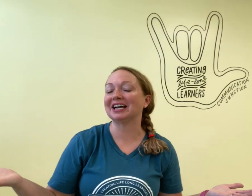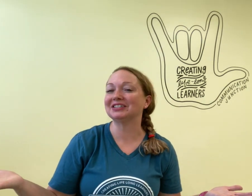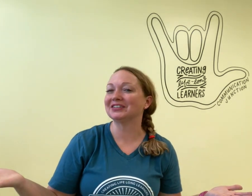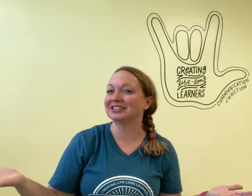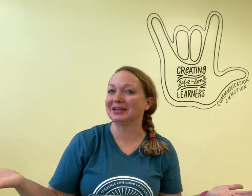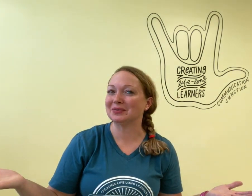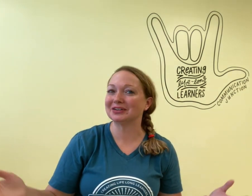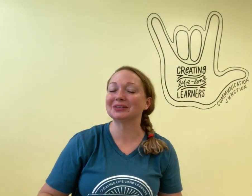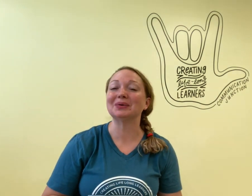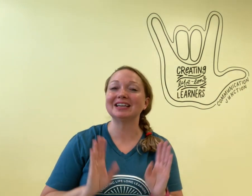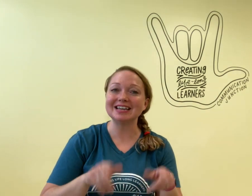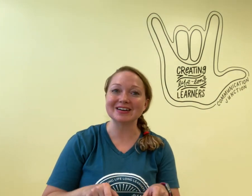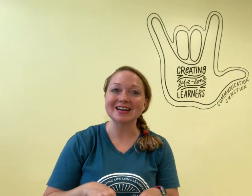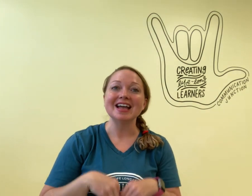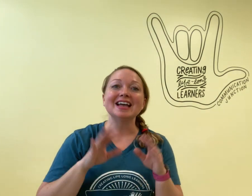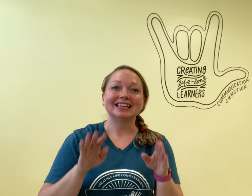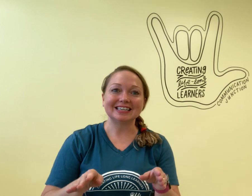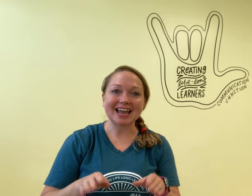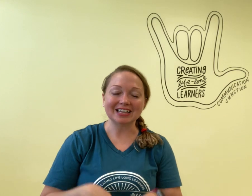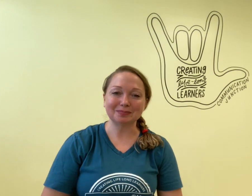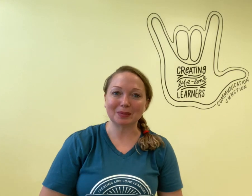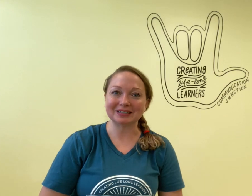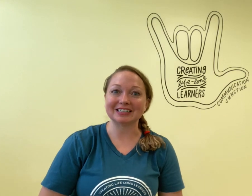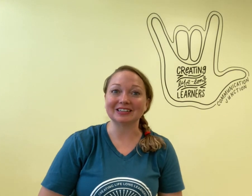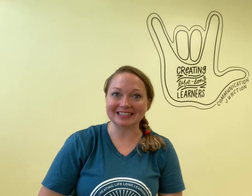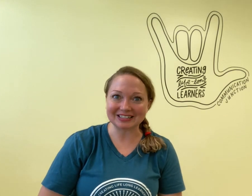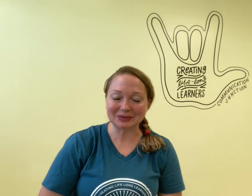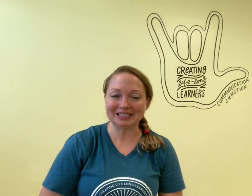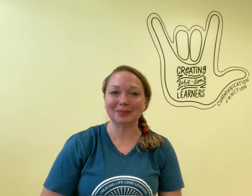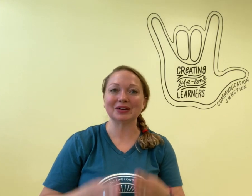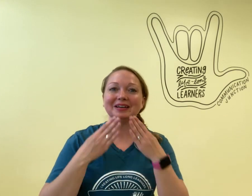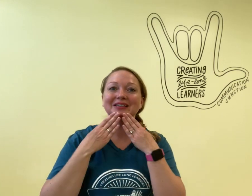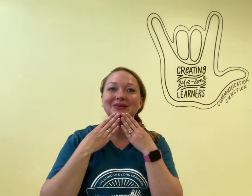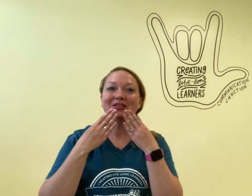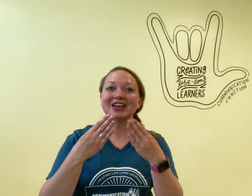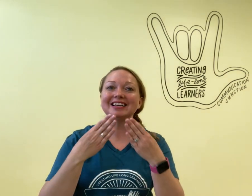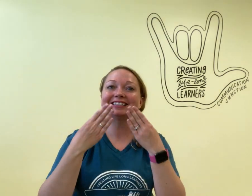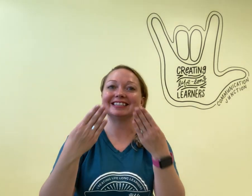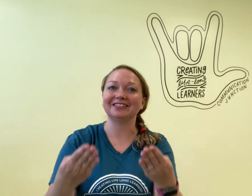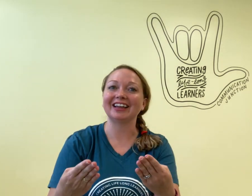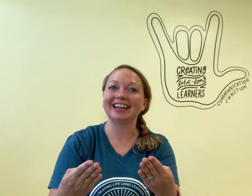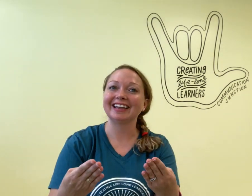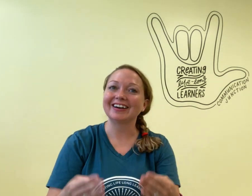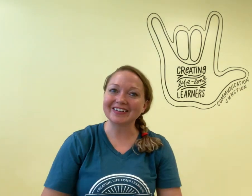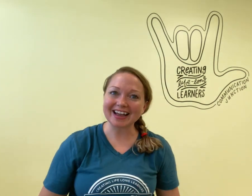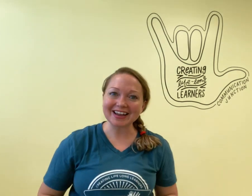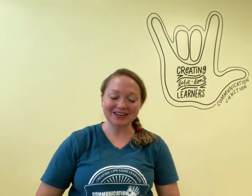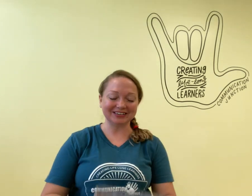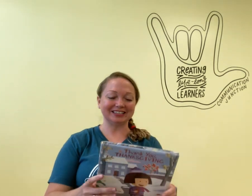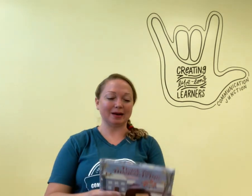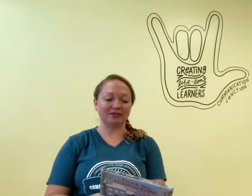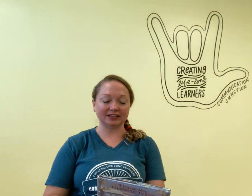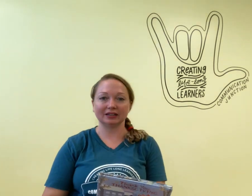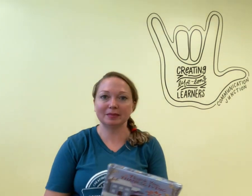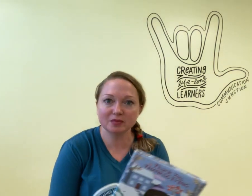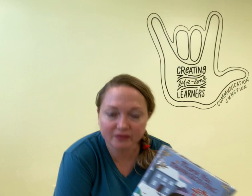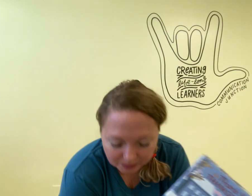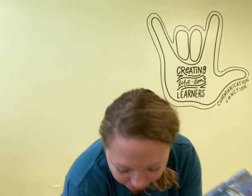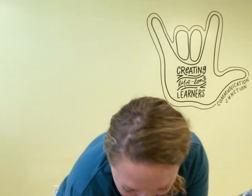for the same word. So in here, in today's purposes on this story time, we're gonna do Thanksgiving. Okay, good job, friends. So let me move up a little bit closer